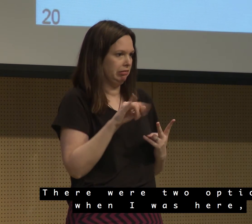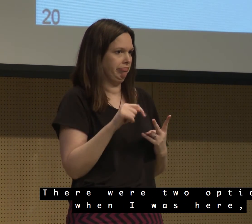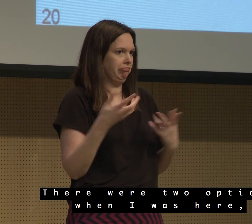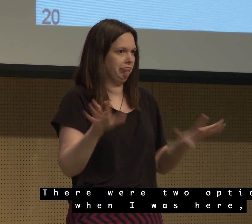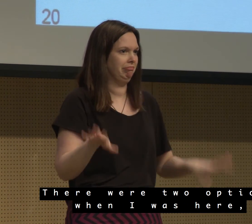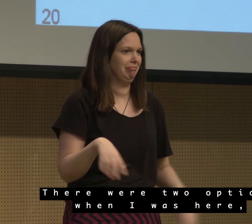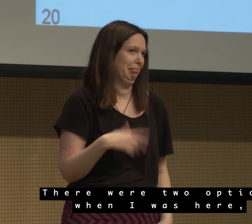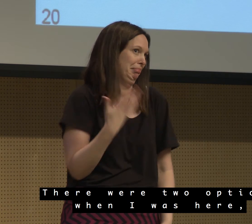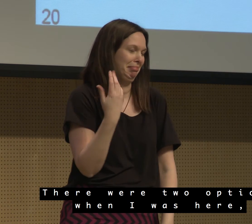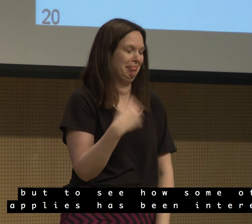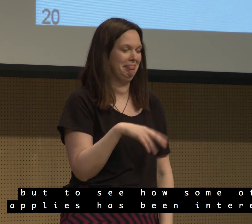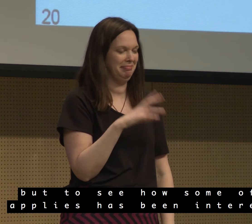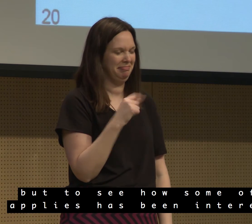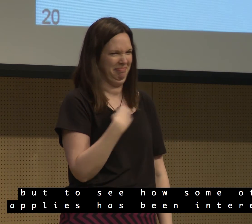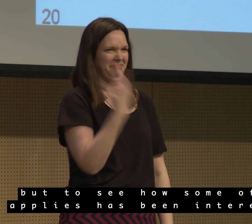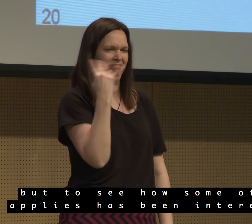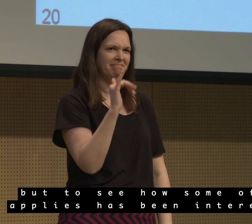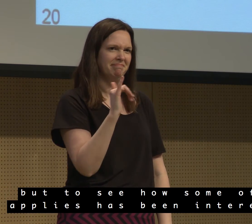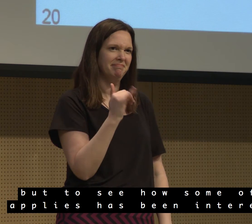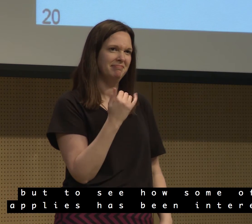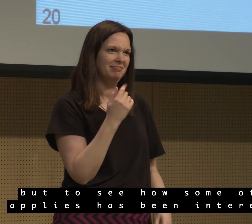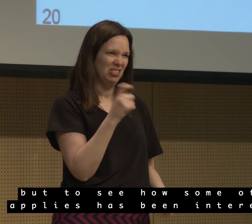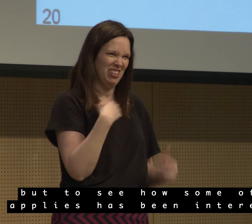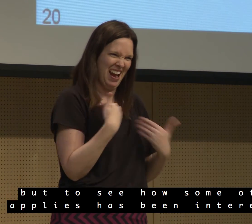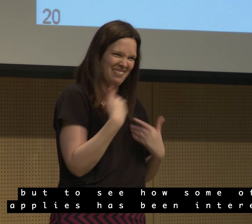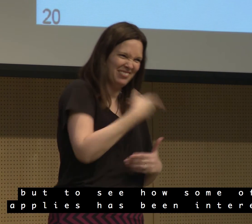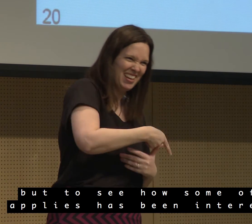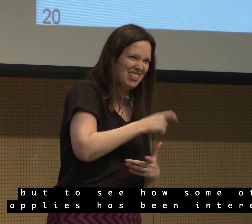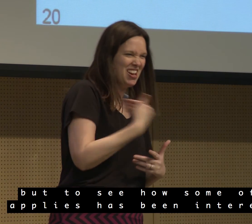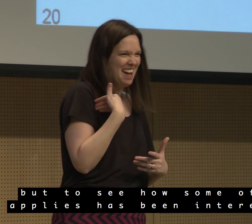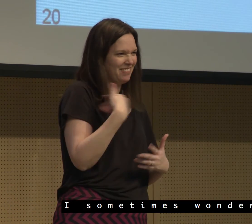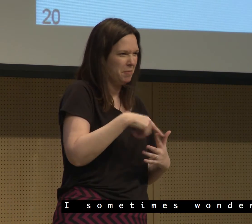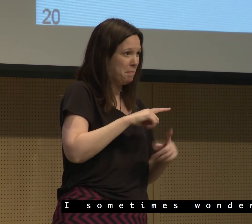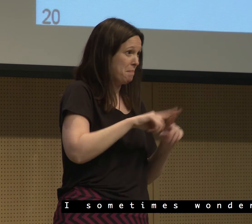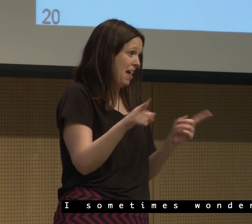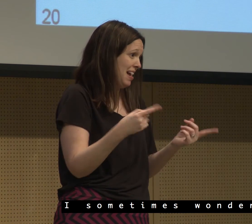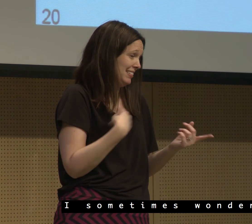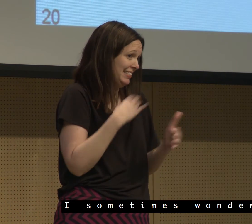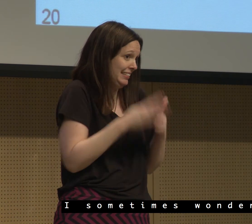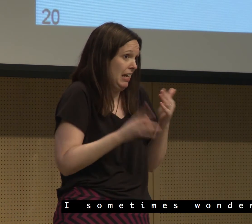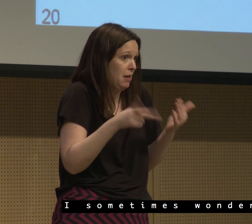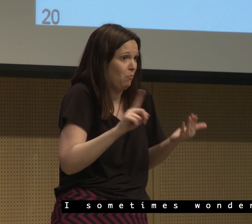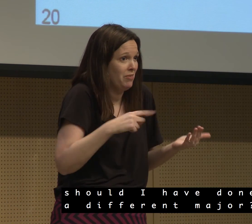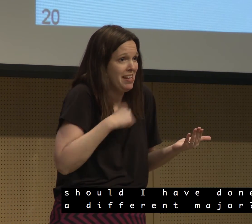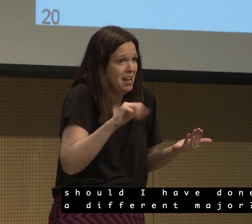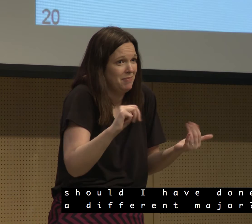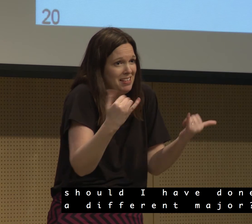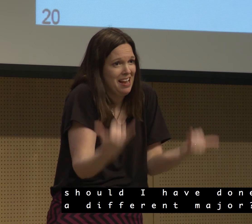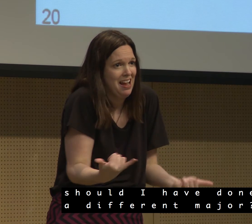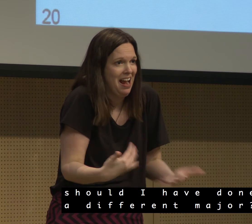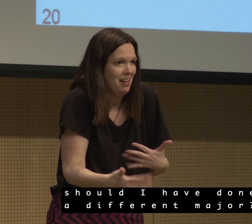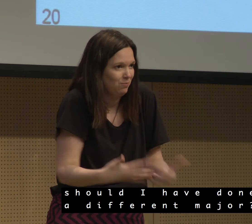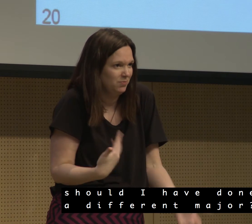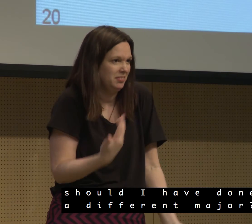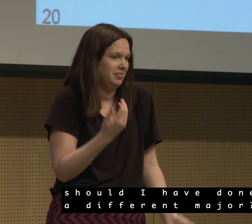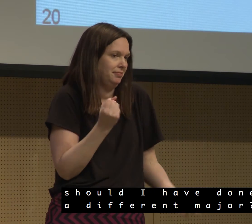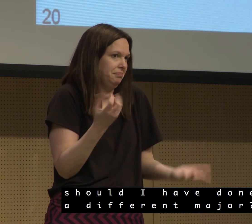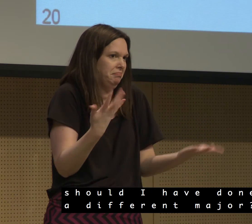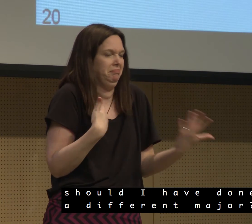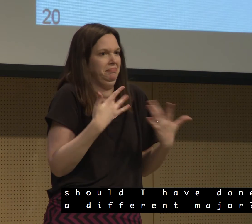2 options when I was here, but to see how some of that applies has been interesting. I sometimes wonder, should I have done a different